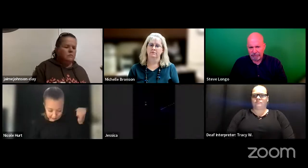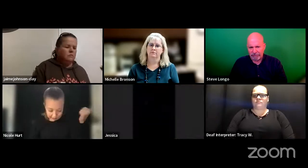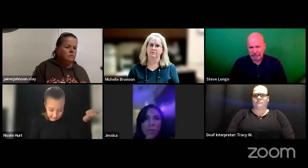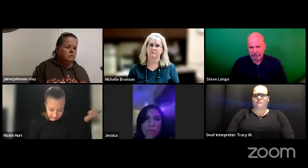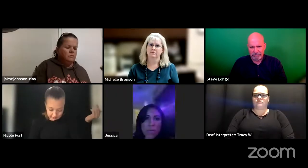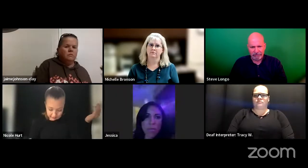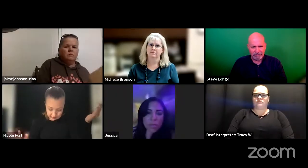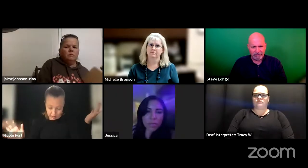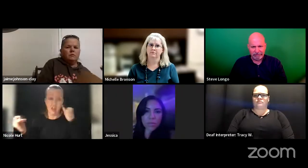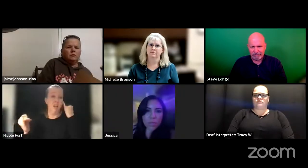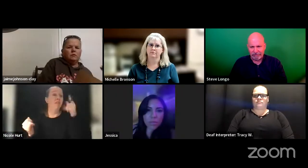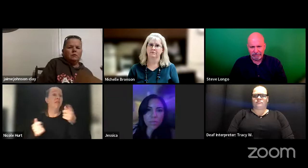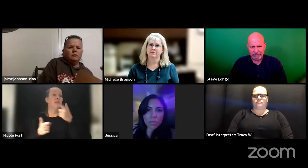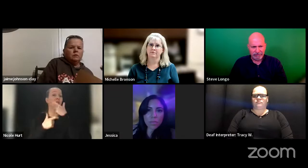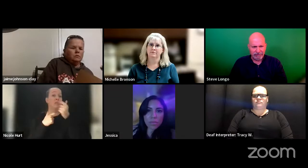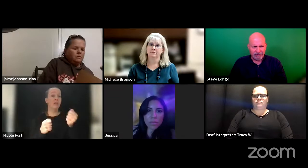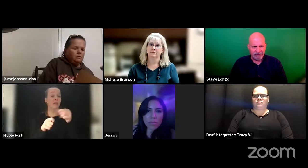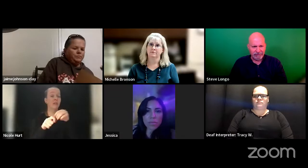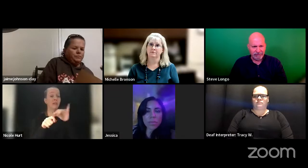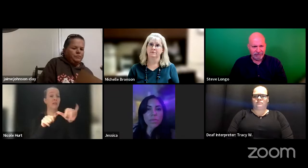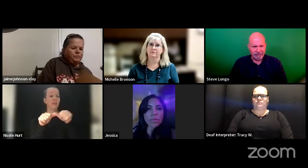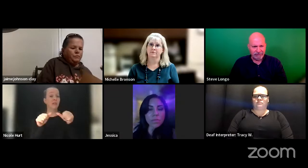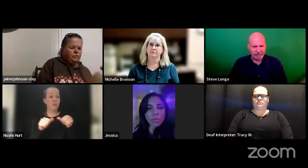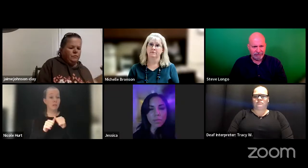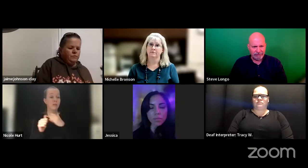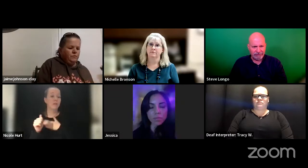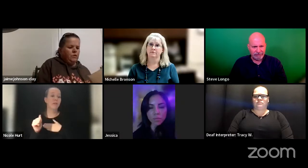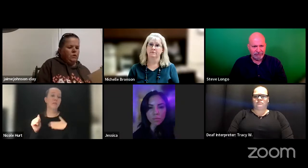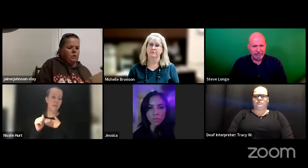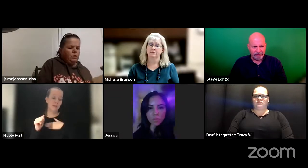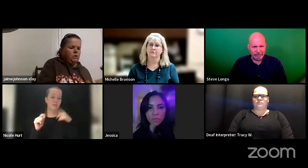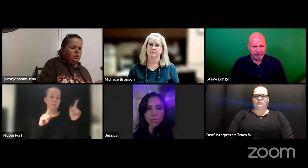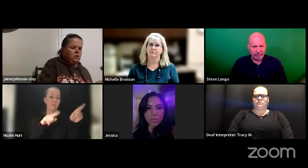and wanting to make sure things are done in a timely fashion.